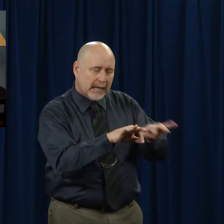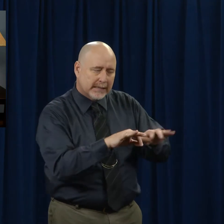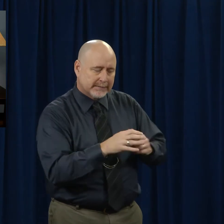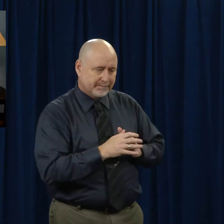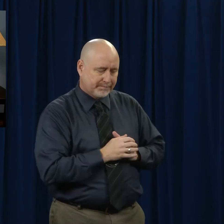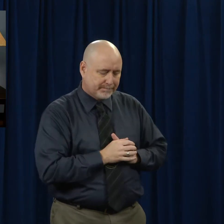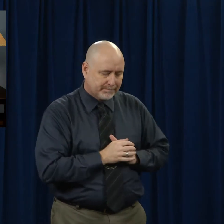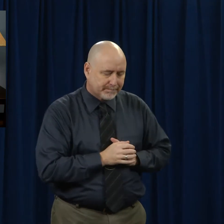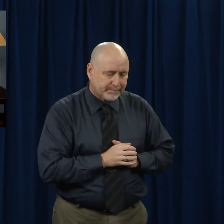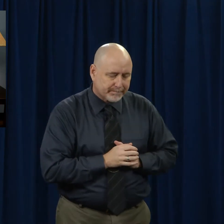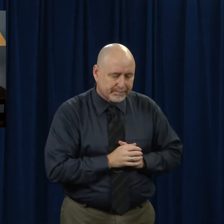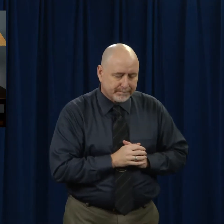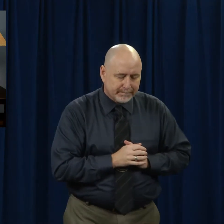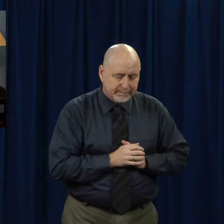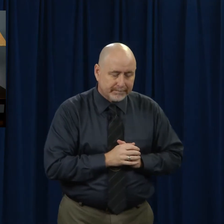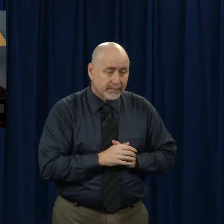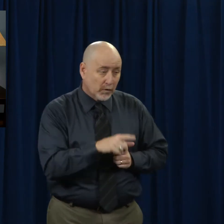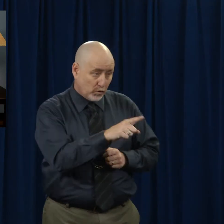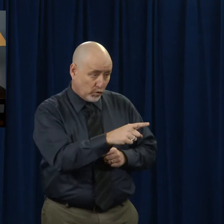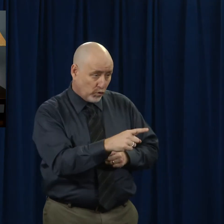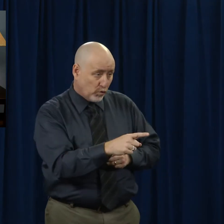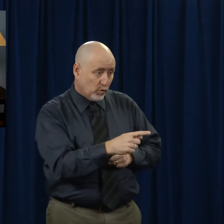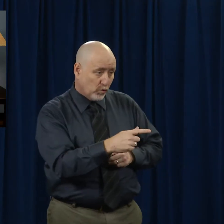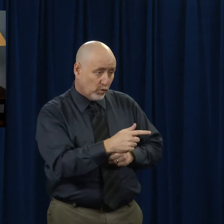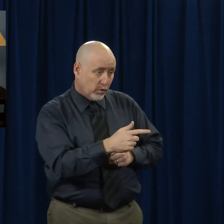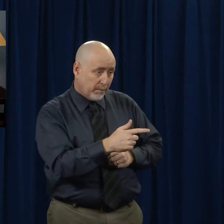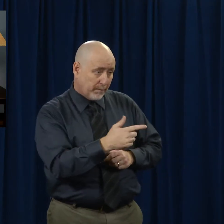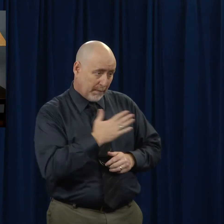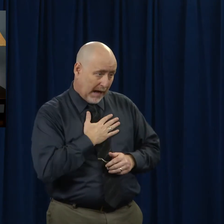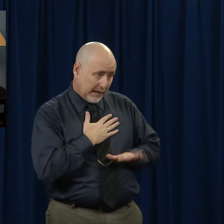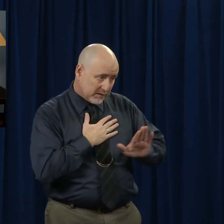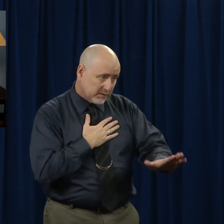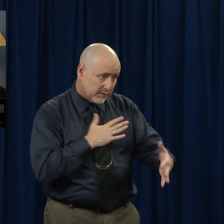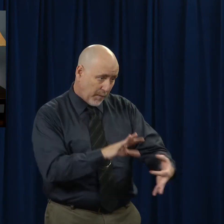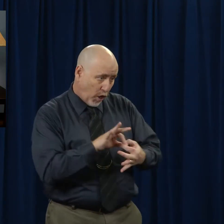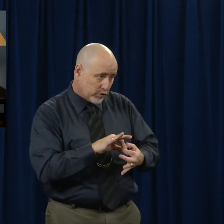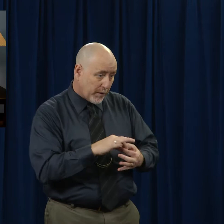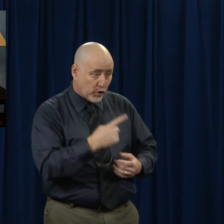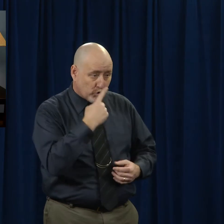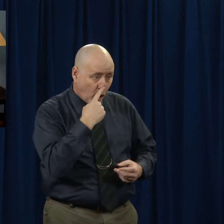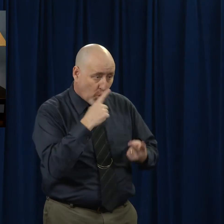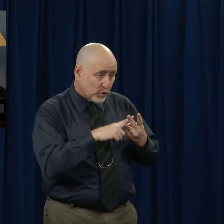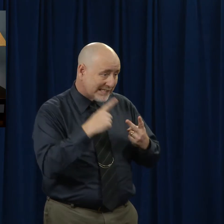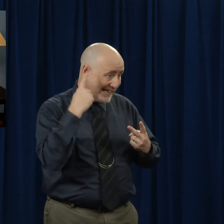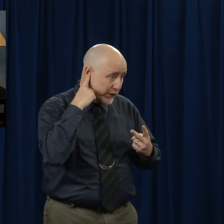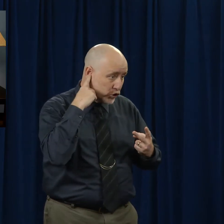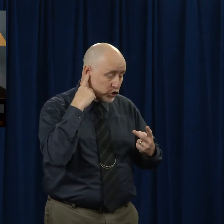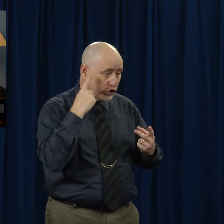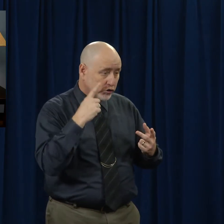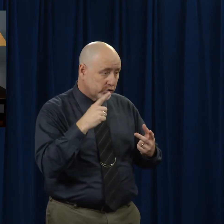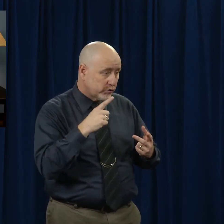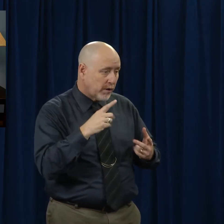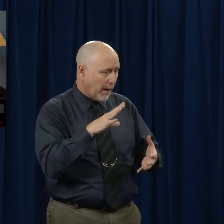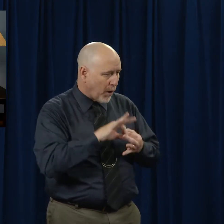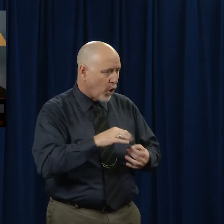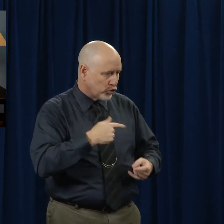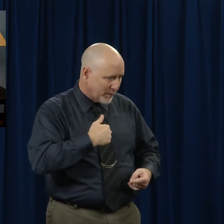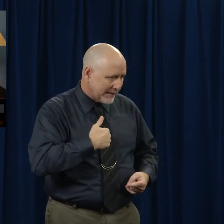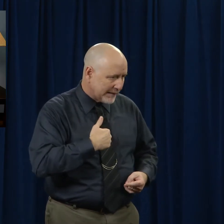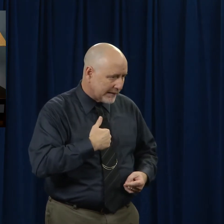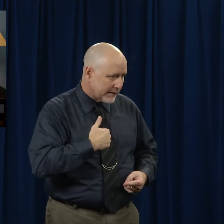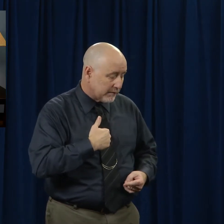explain something to you. You belong to me. The nose on your face and the ears on the side of your head, they belong to